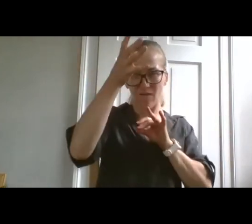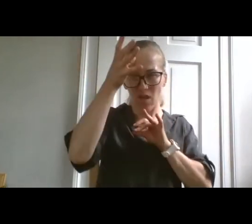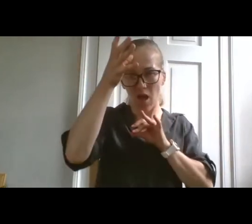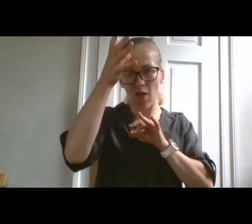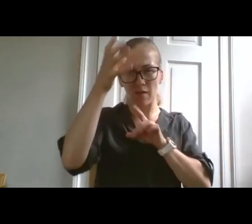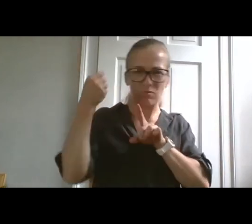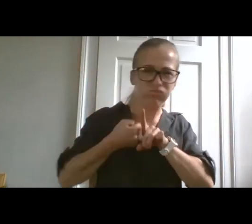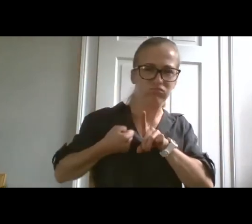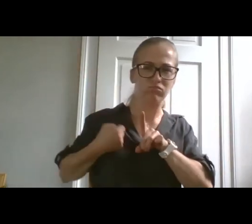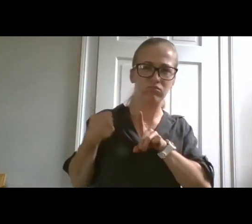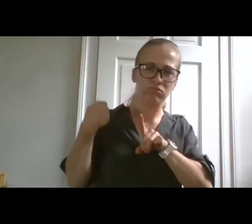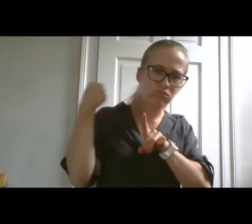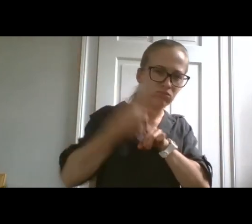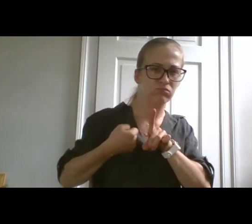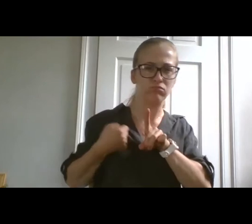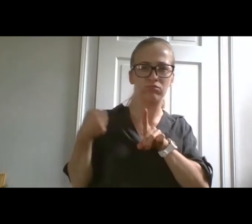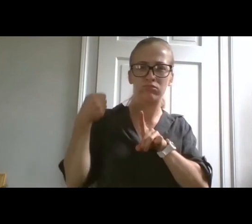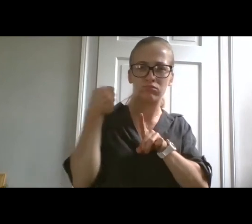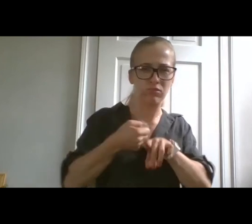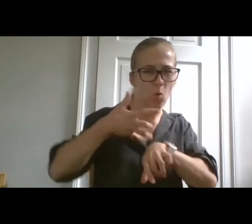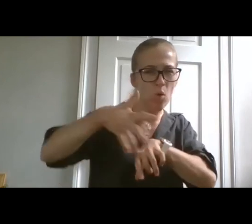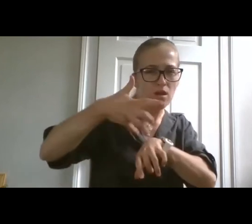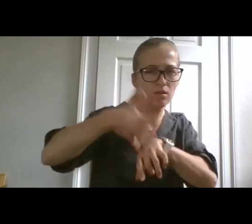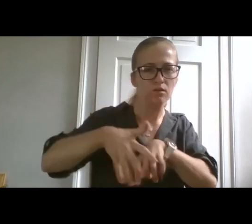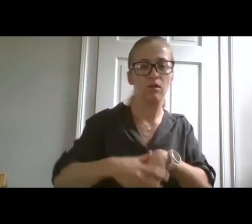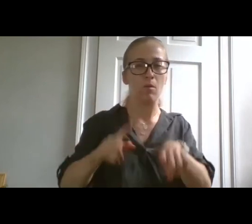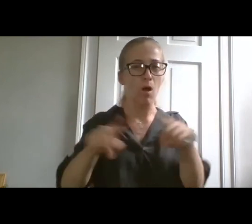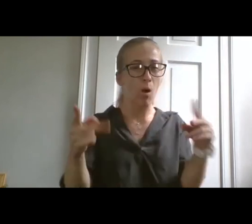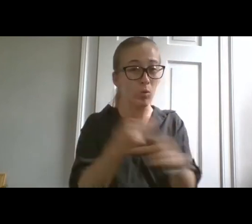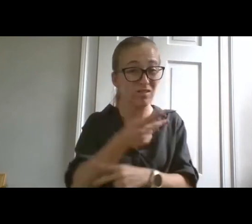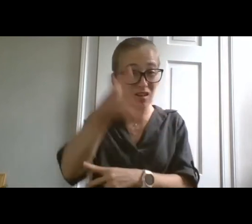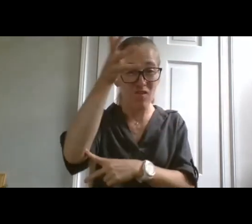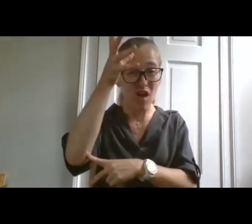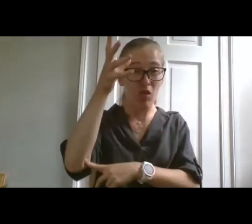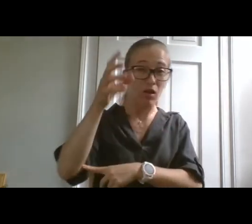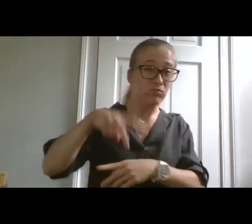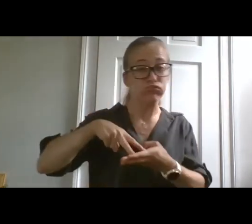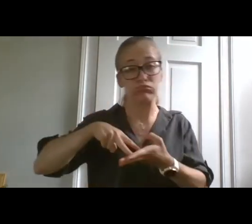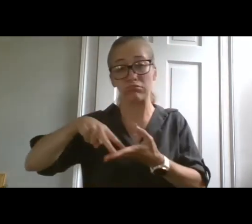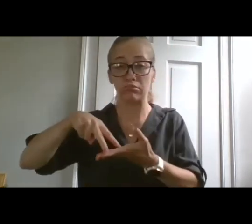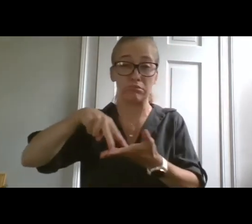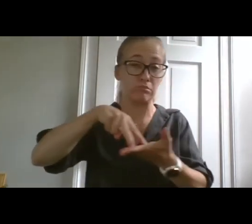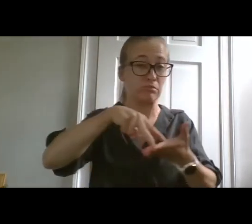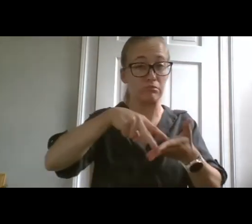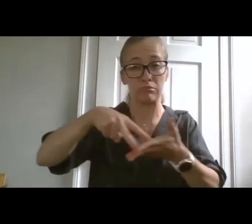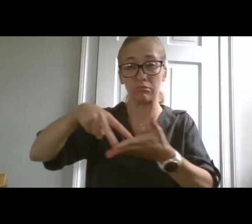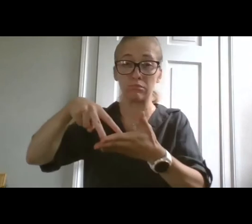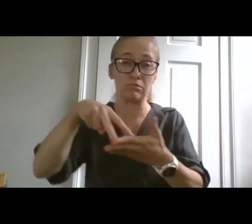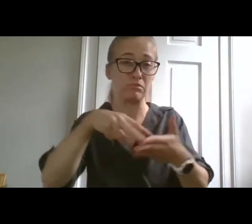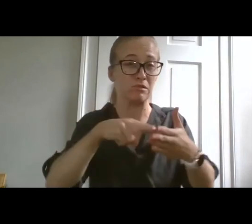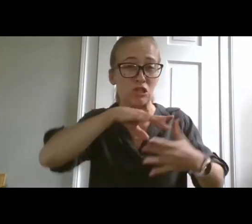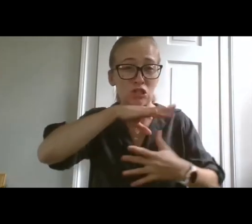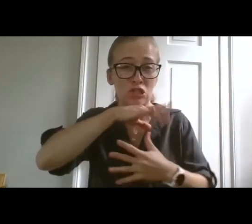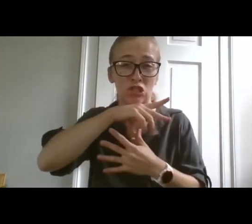him for the waist. But the worst of it, watching his father coming up the street in rags, soiled in the front and back of